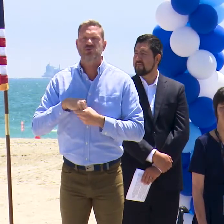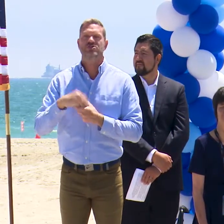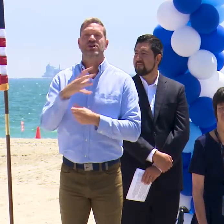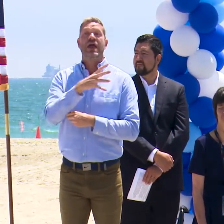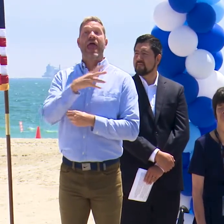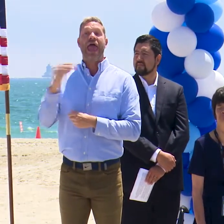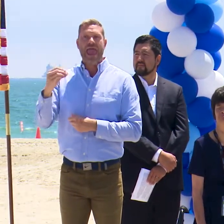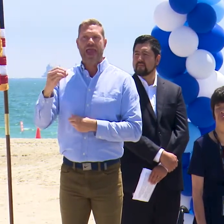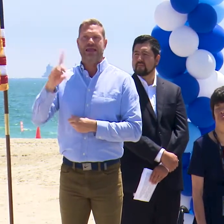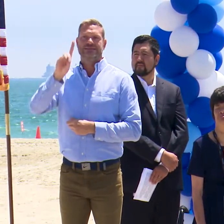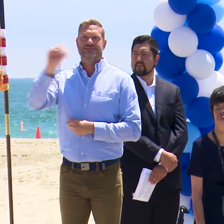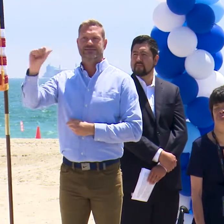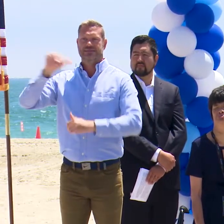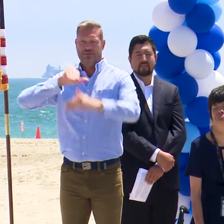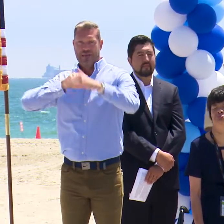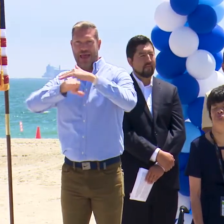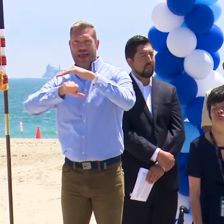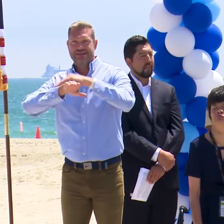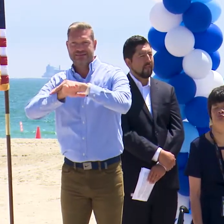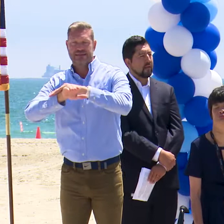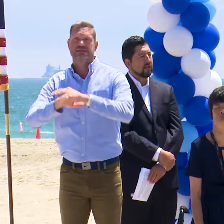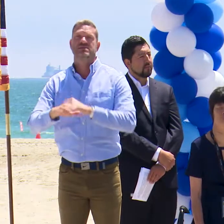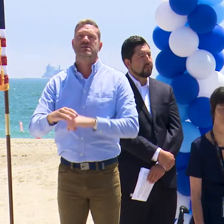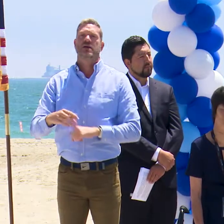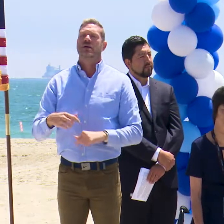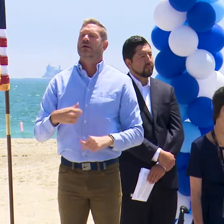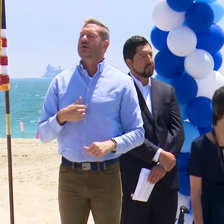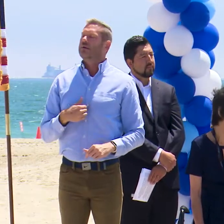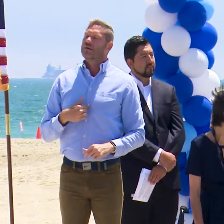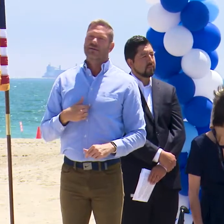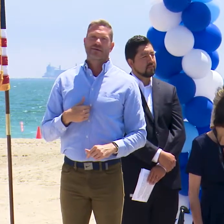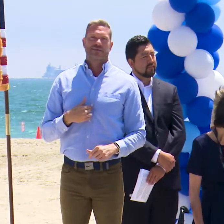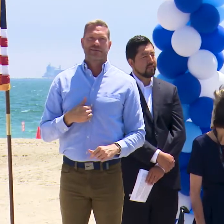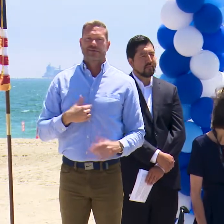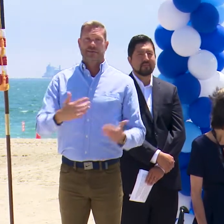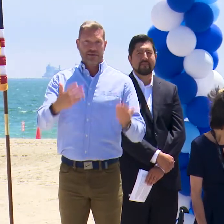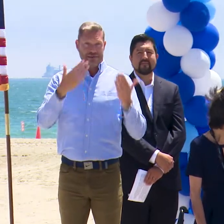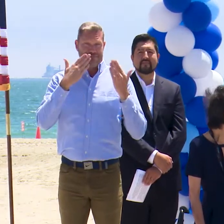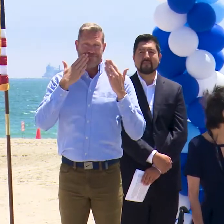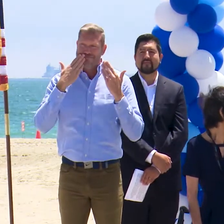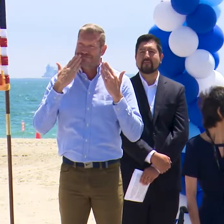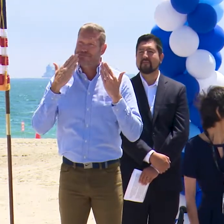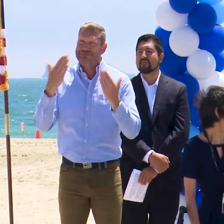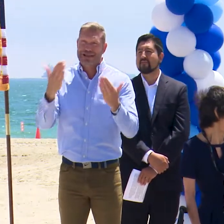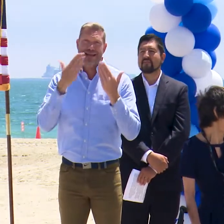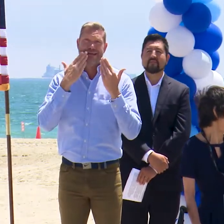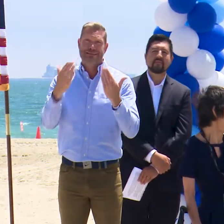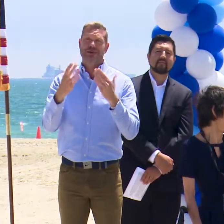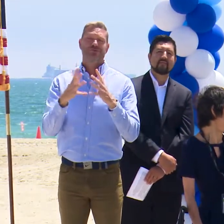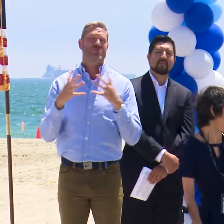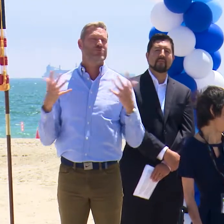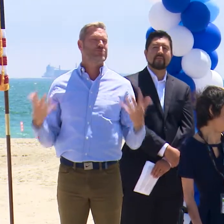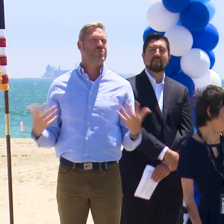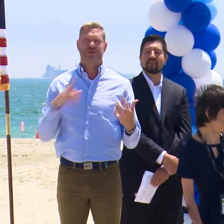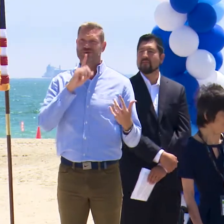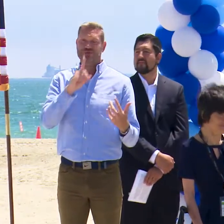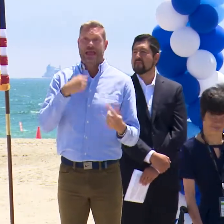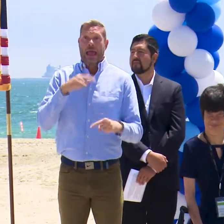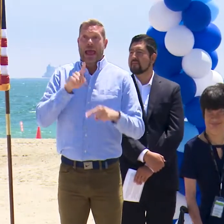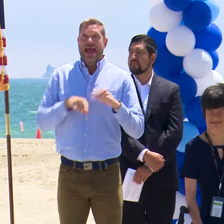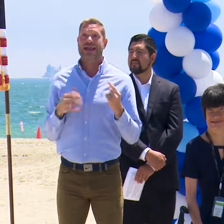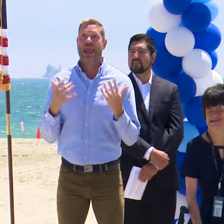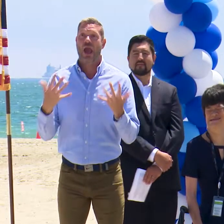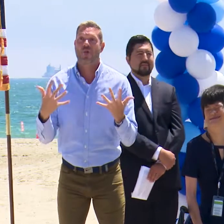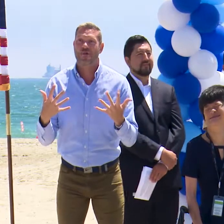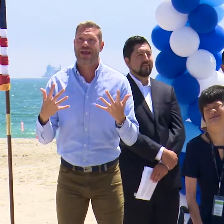disability access. I am just super thankful, and I can't wait to actually experience it and feel